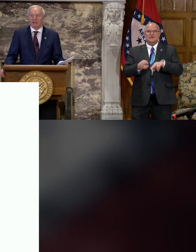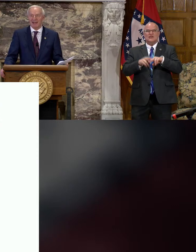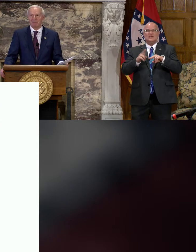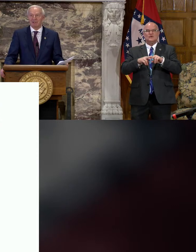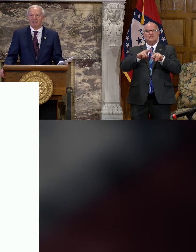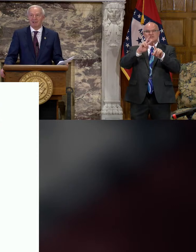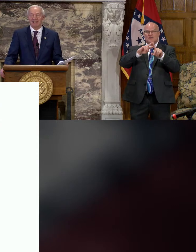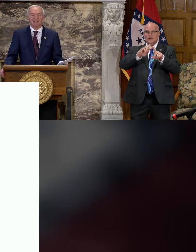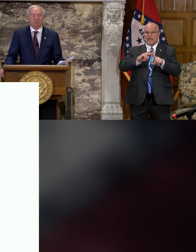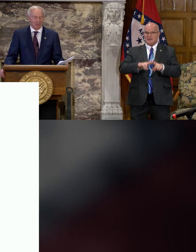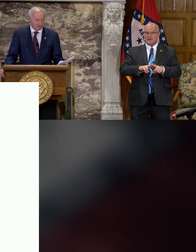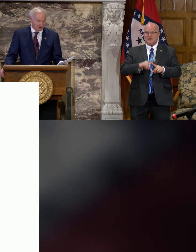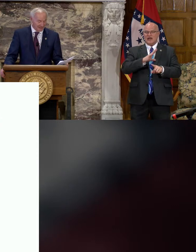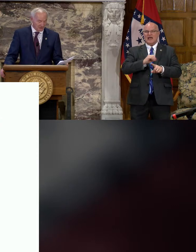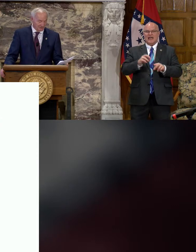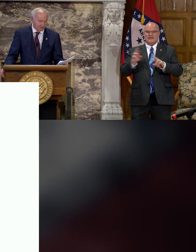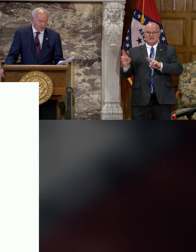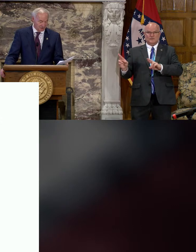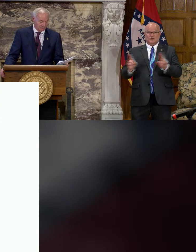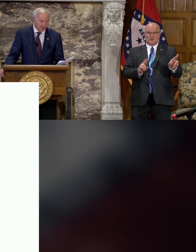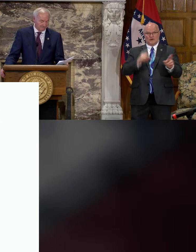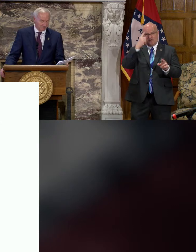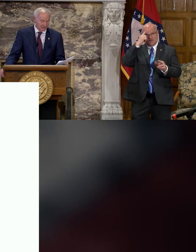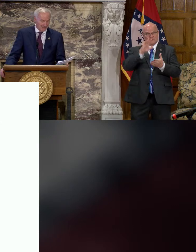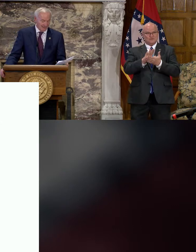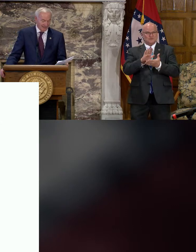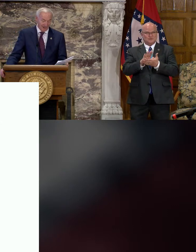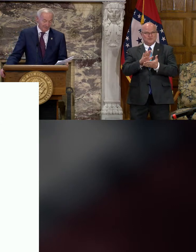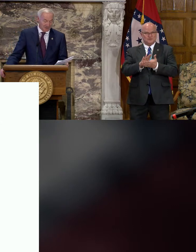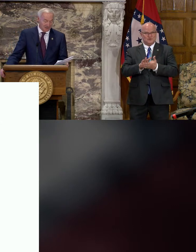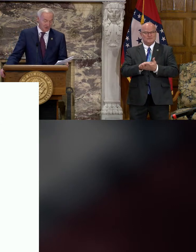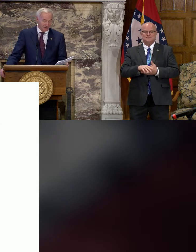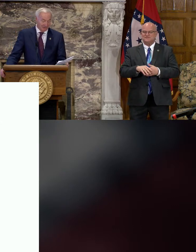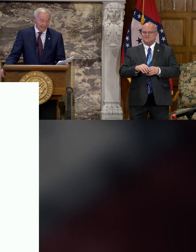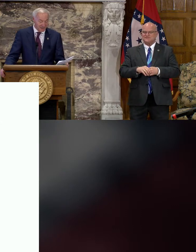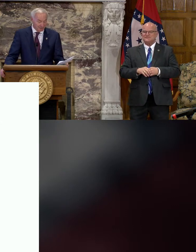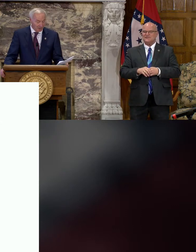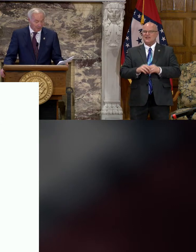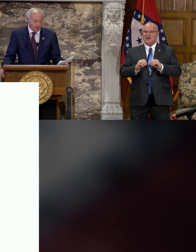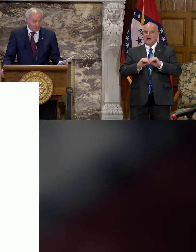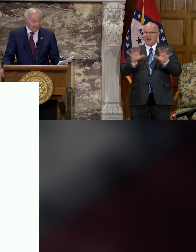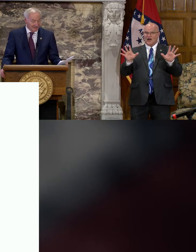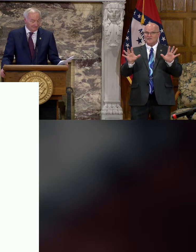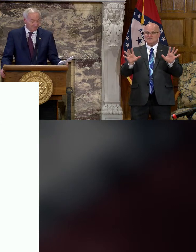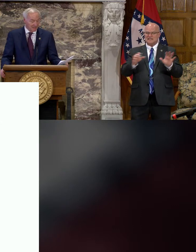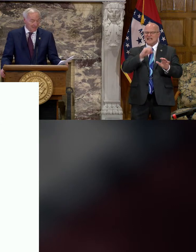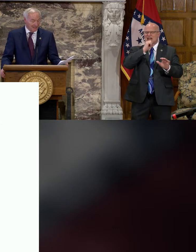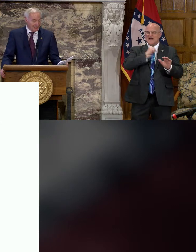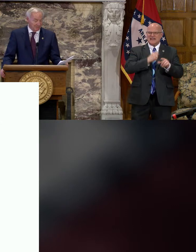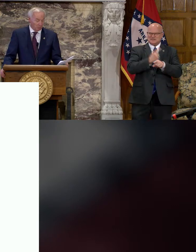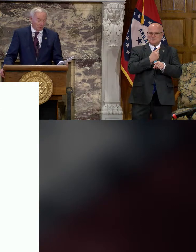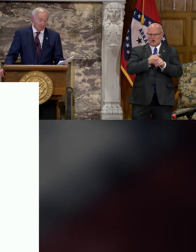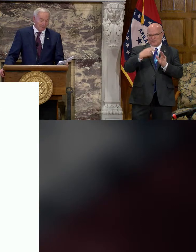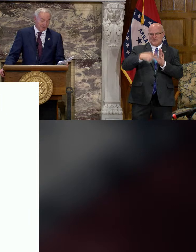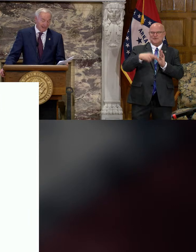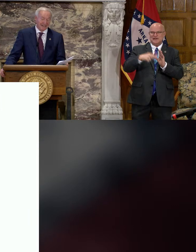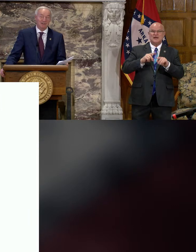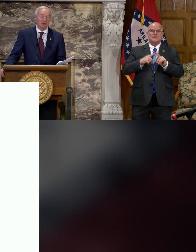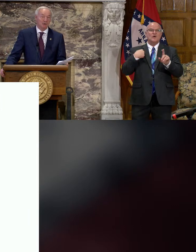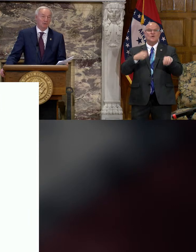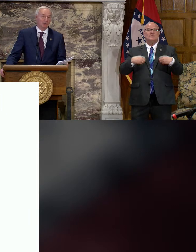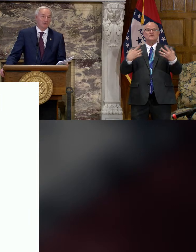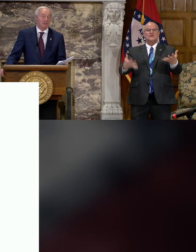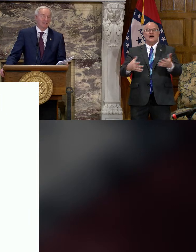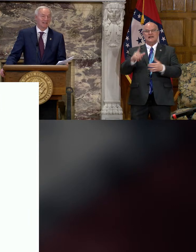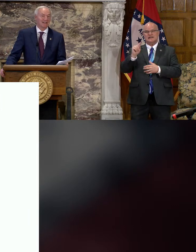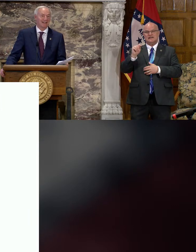their vocabulary and their preparation for school. It obviously should be age-appropriate reading, but we'll be